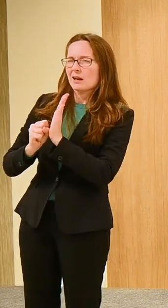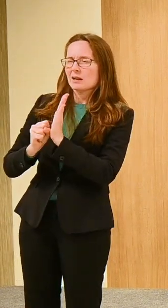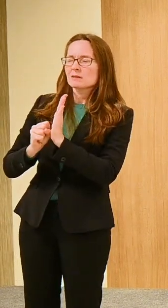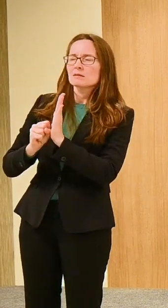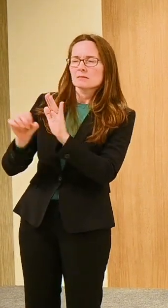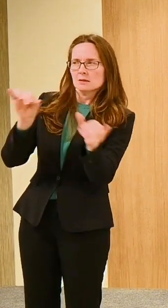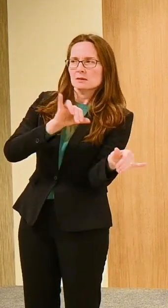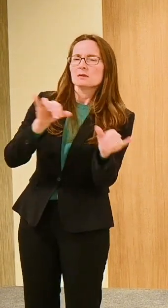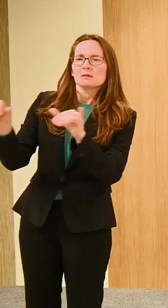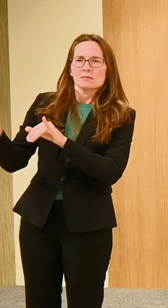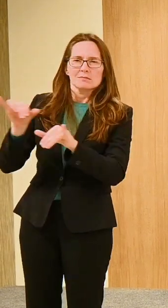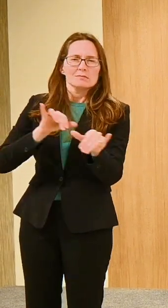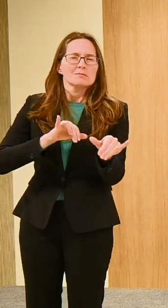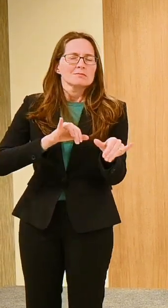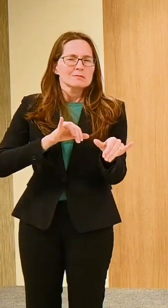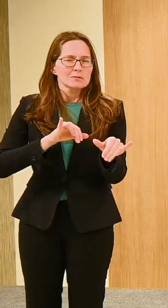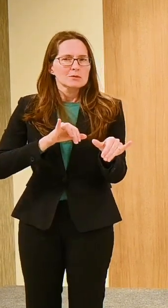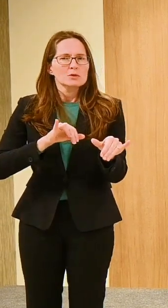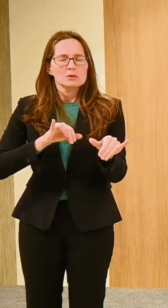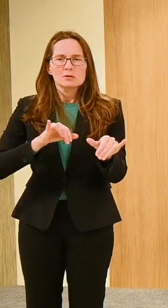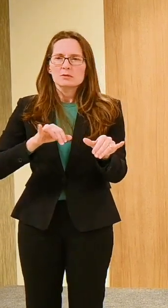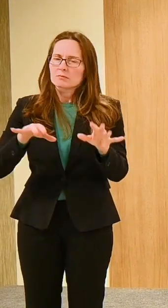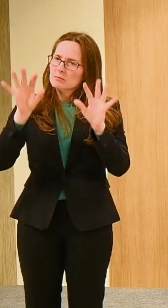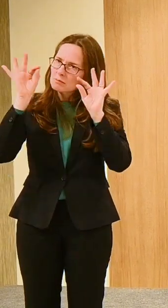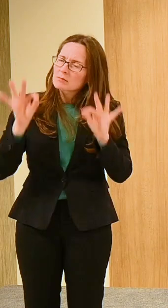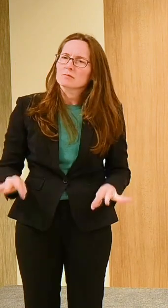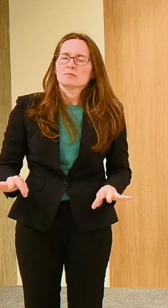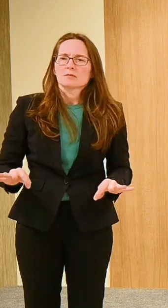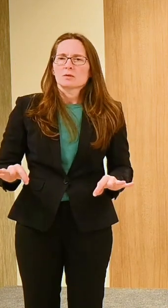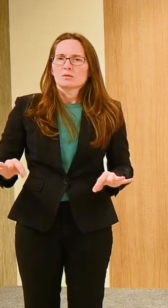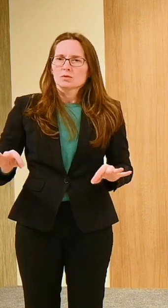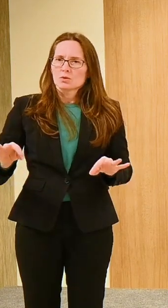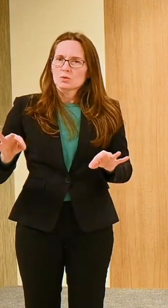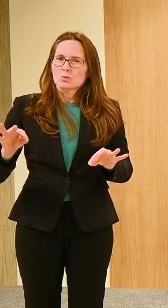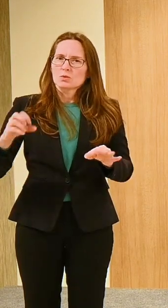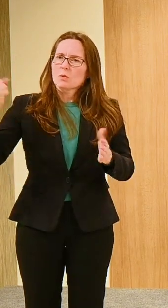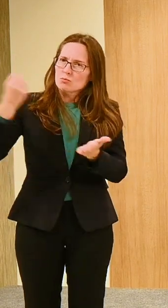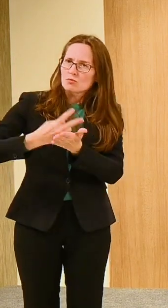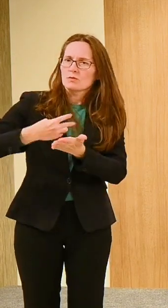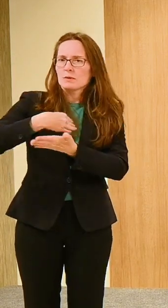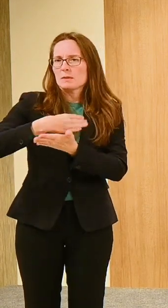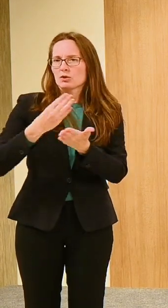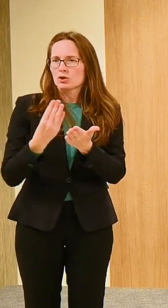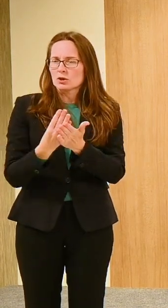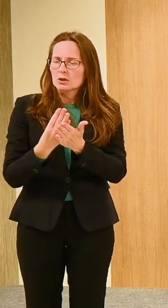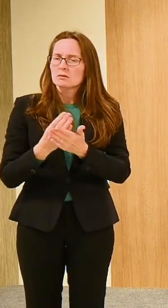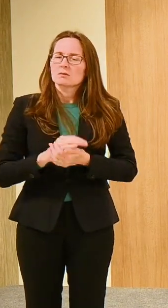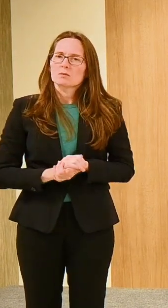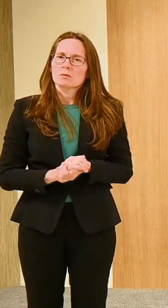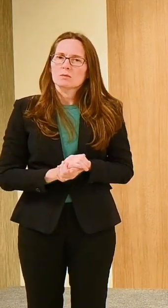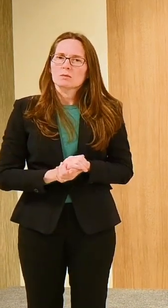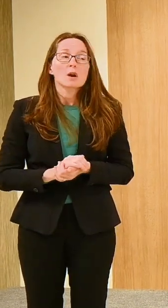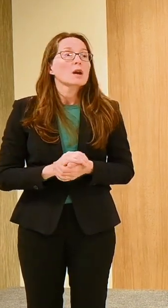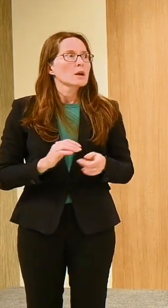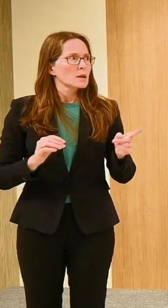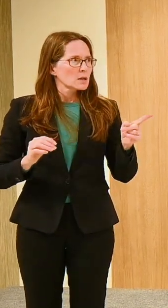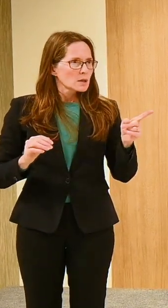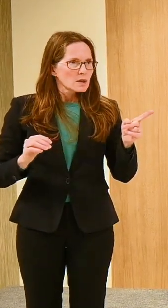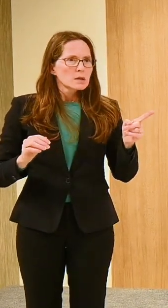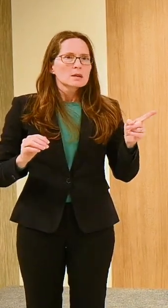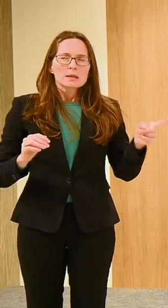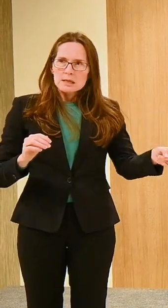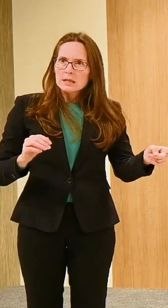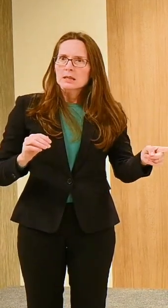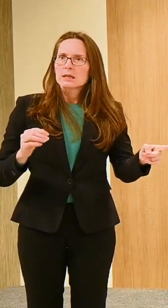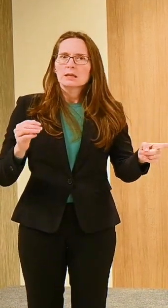only for making sure that we were a part of this process, but also making sure that we had the education